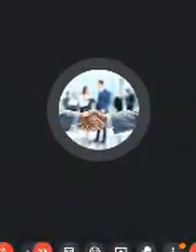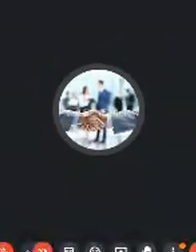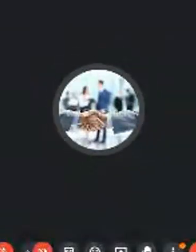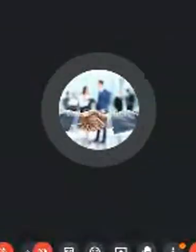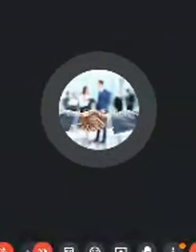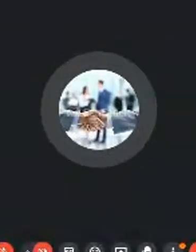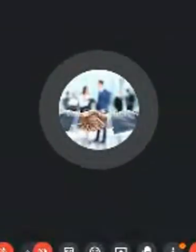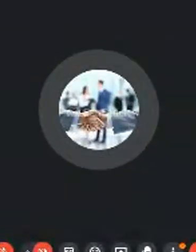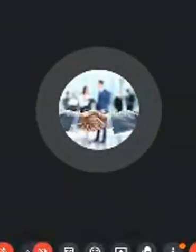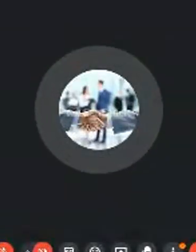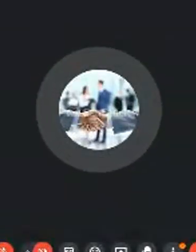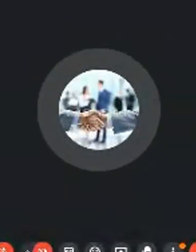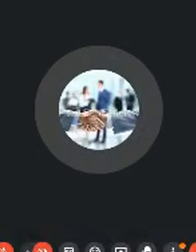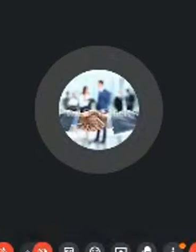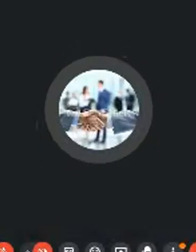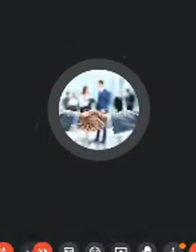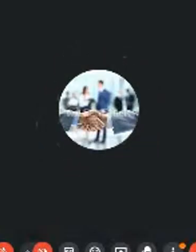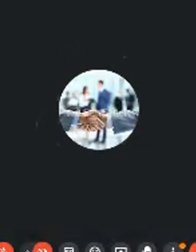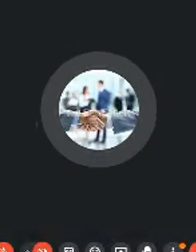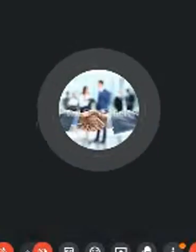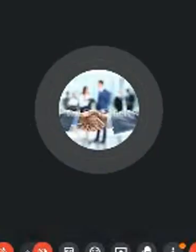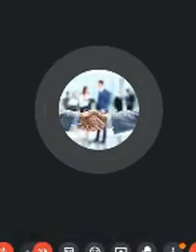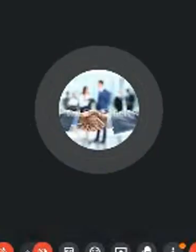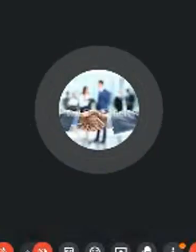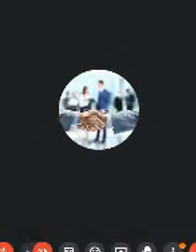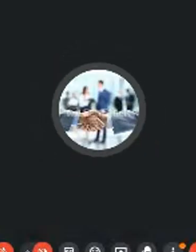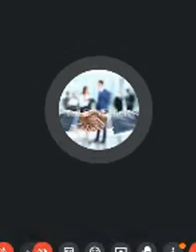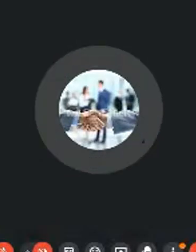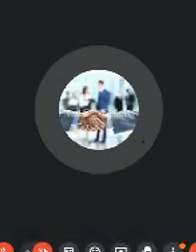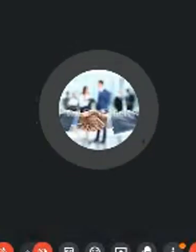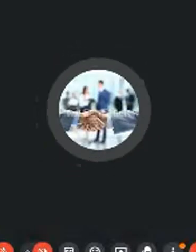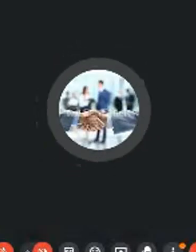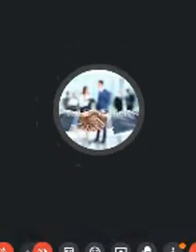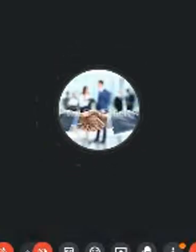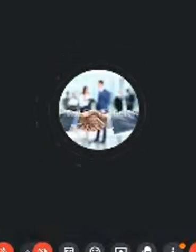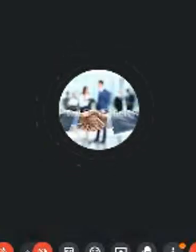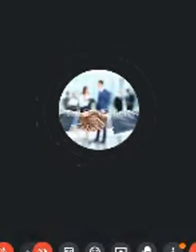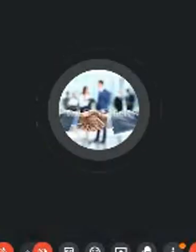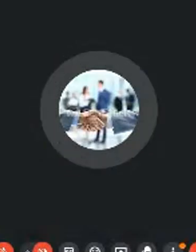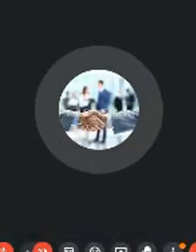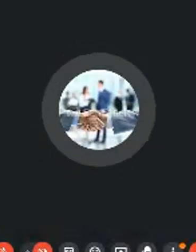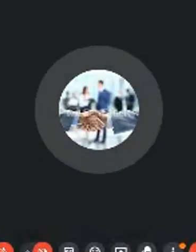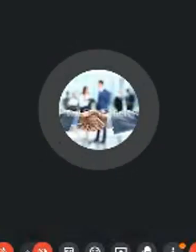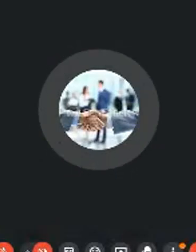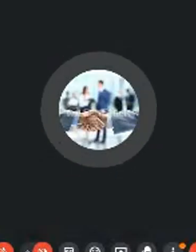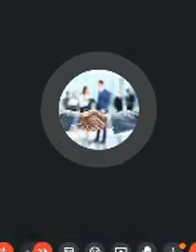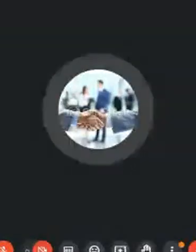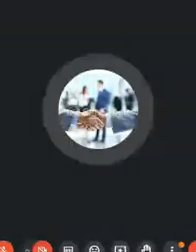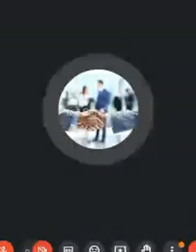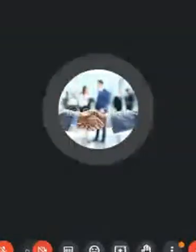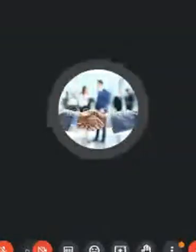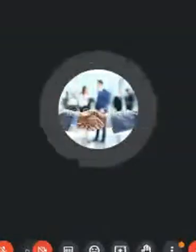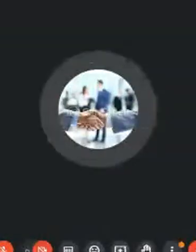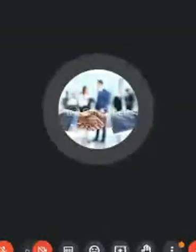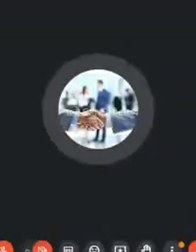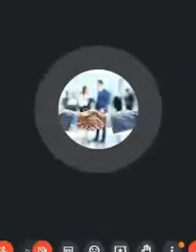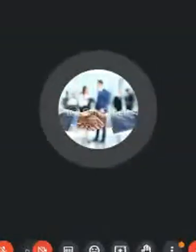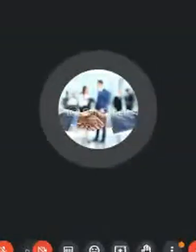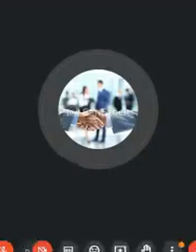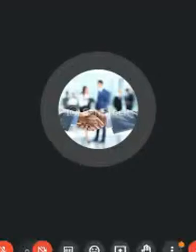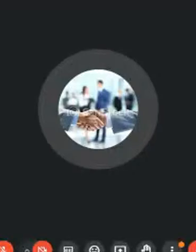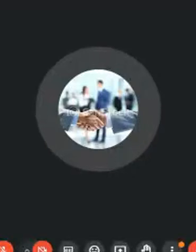it? Because I'm confused with the days of the week. Are you putting your hands the way you are putting for the days? If you're